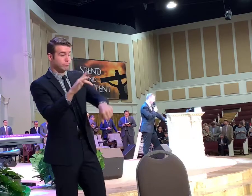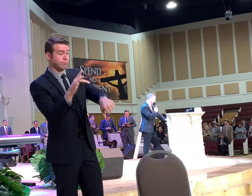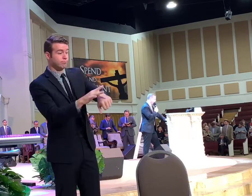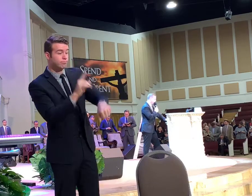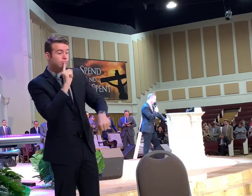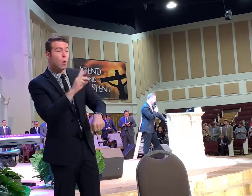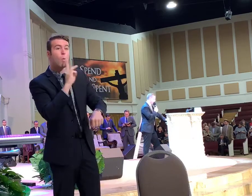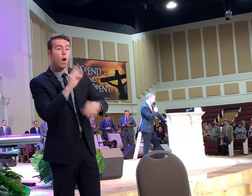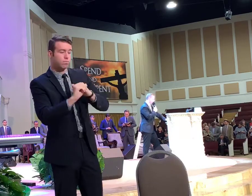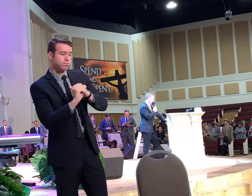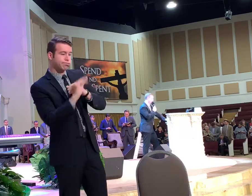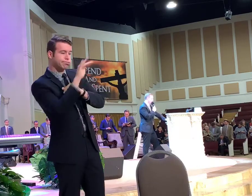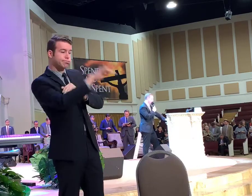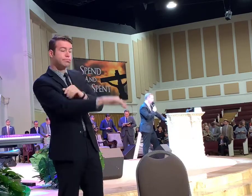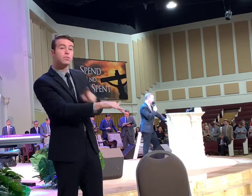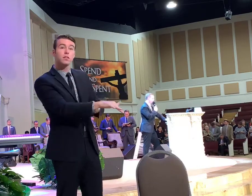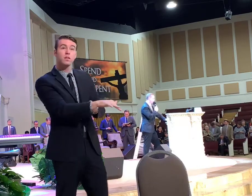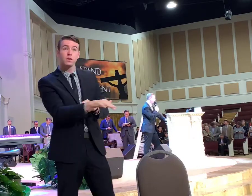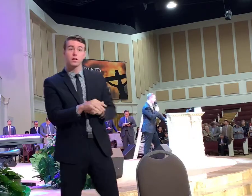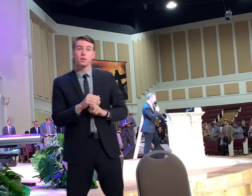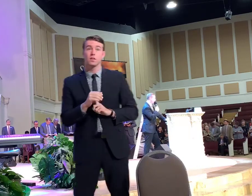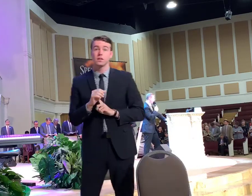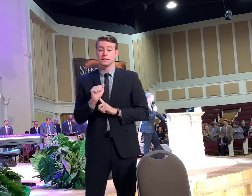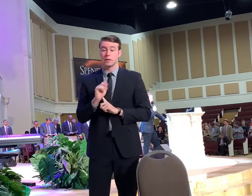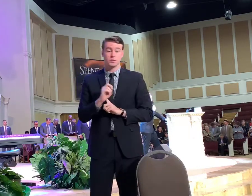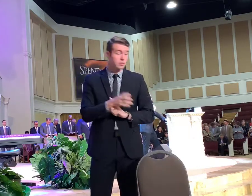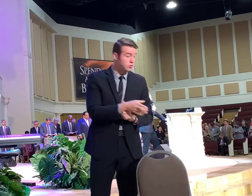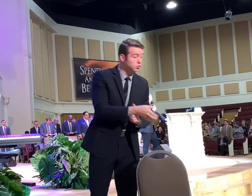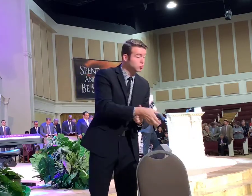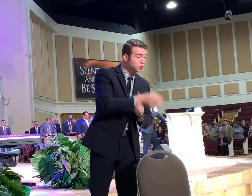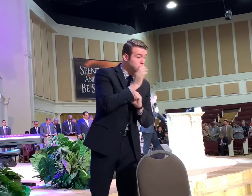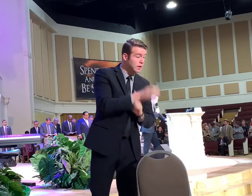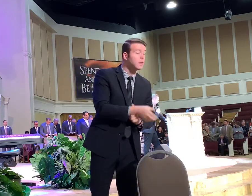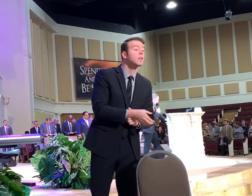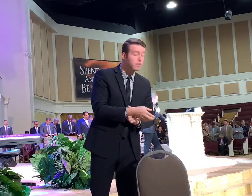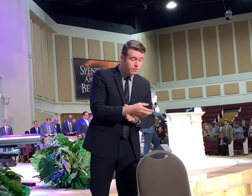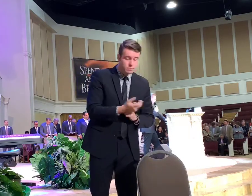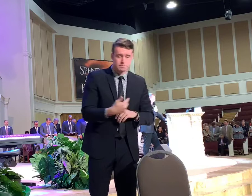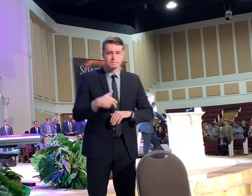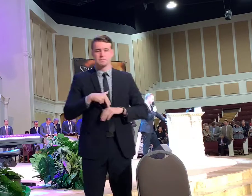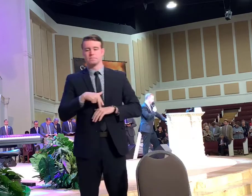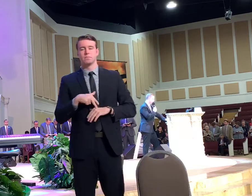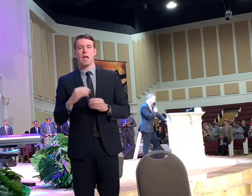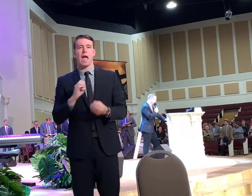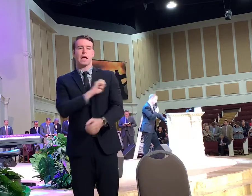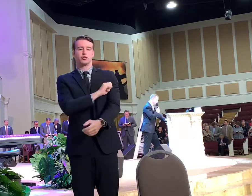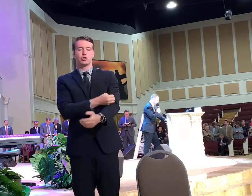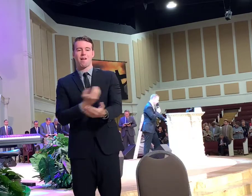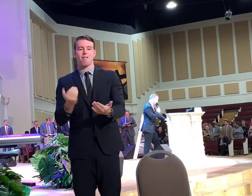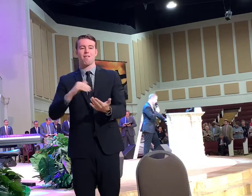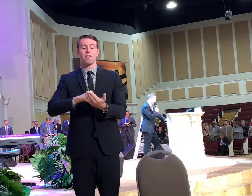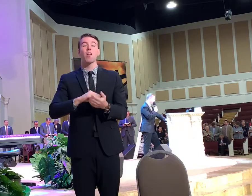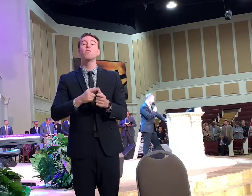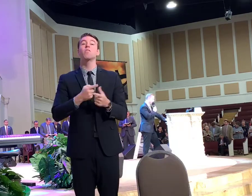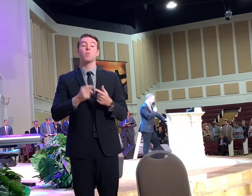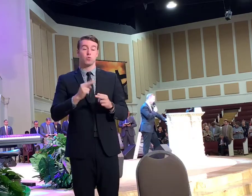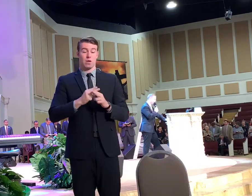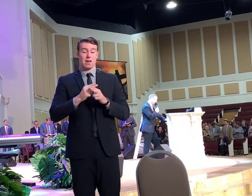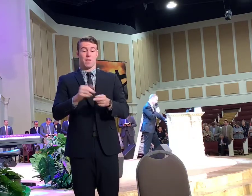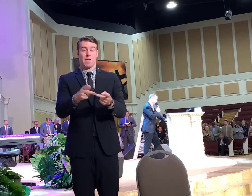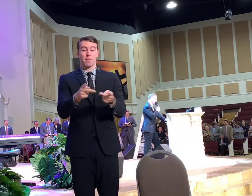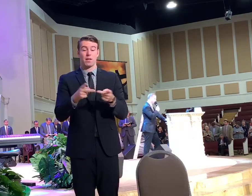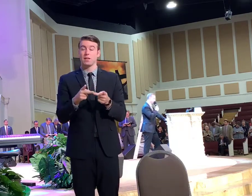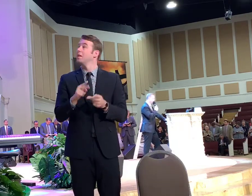came water thereout. And when he had drunk, his spirit came again, he revived. Wherefore he called the name